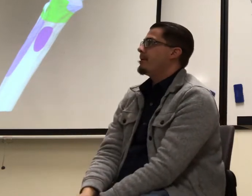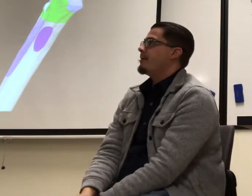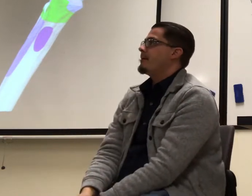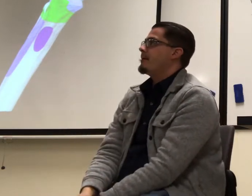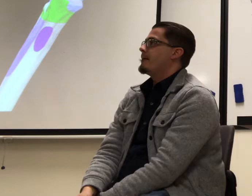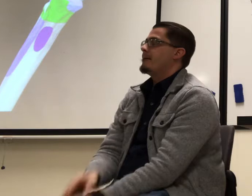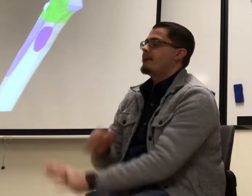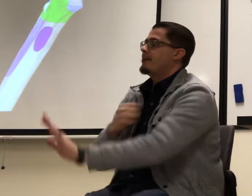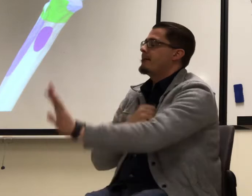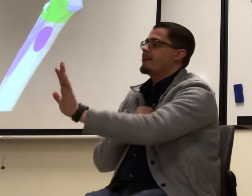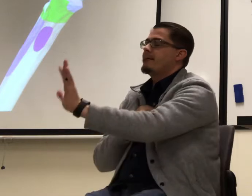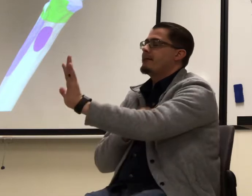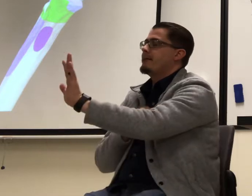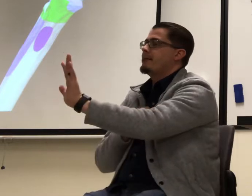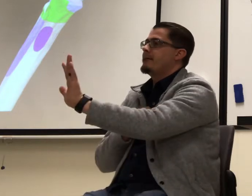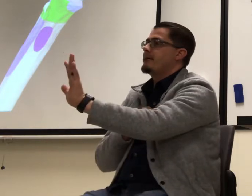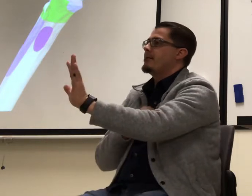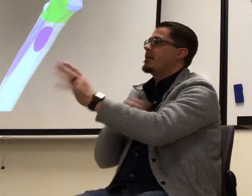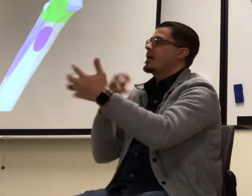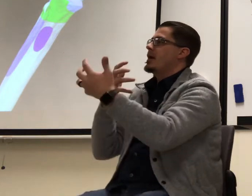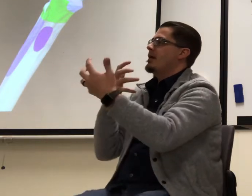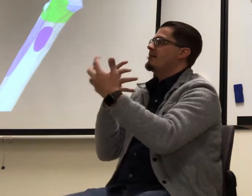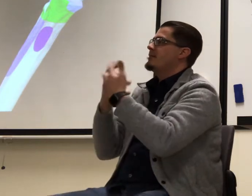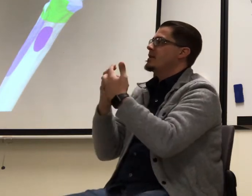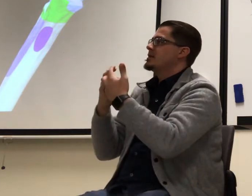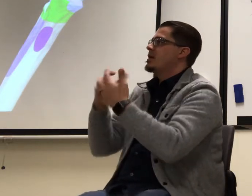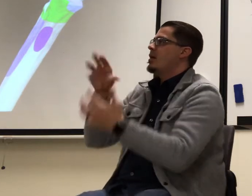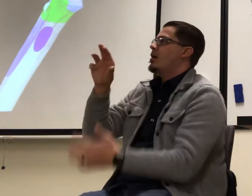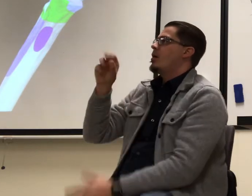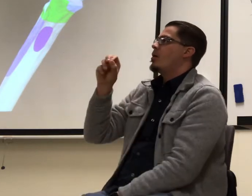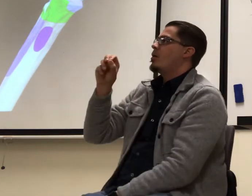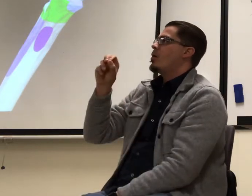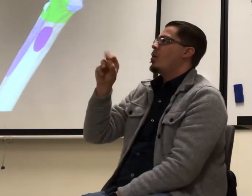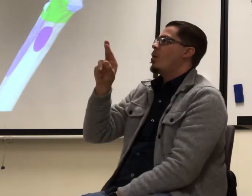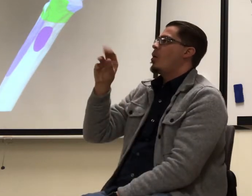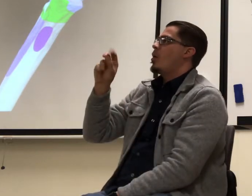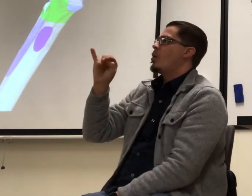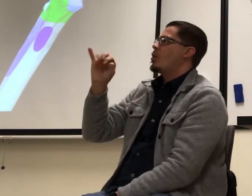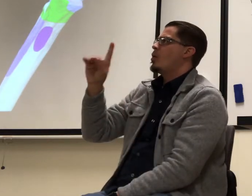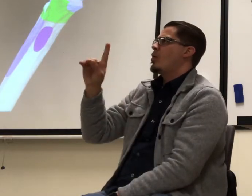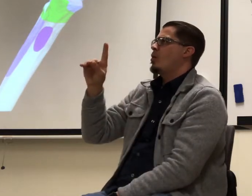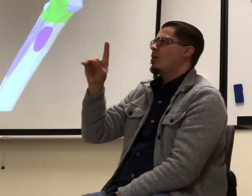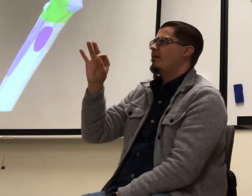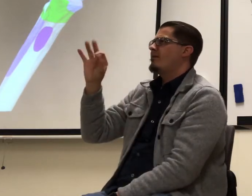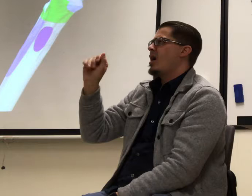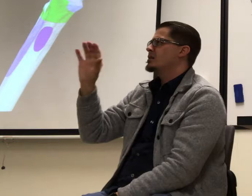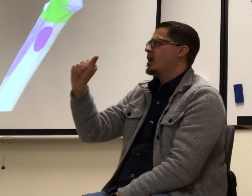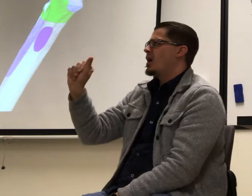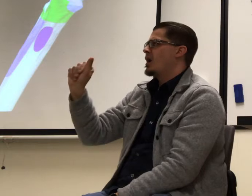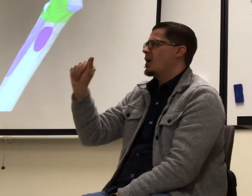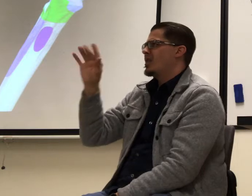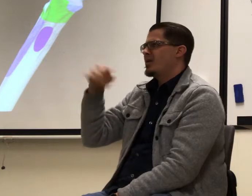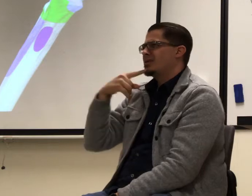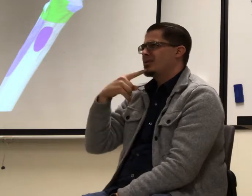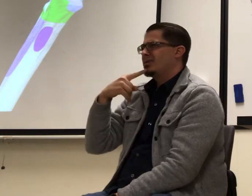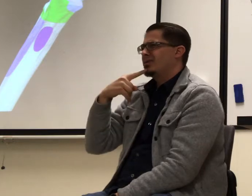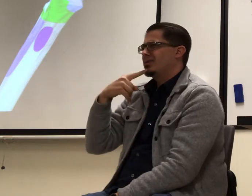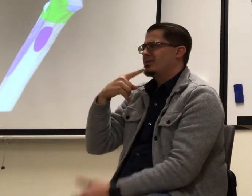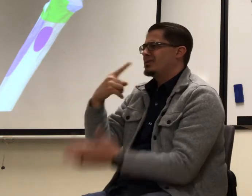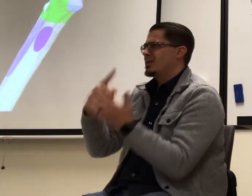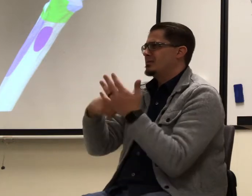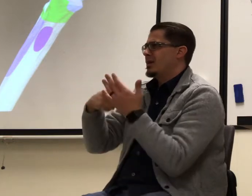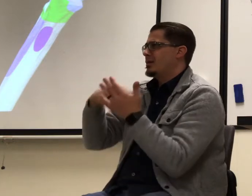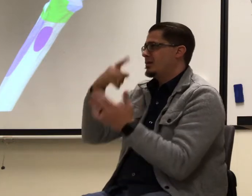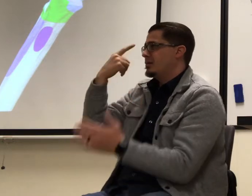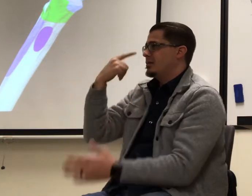I'm sorry. Fits in the coronoid fossa. Is that what I said? Sometimes I don't remember what I said